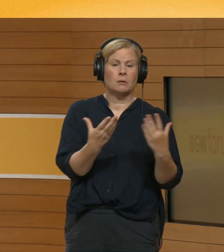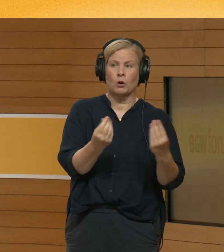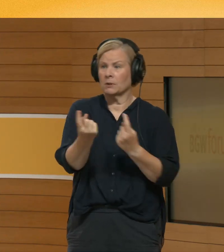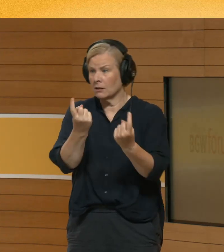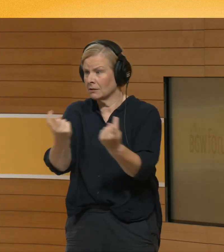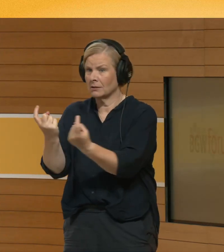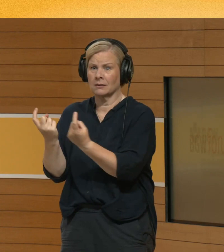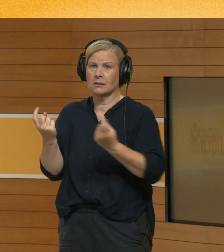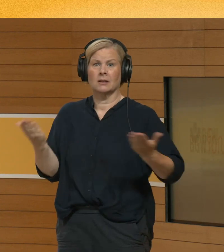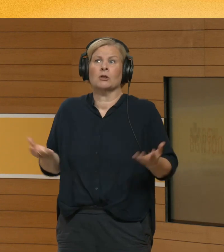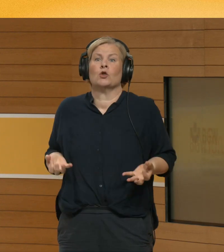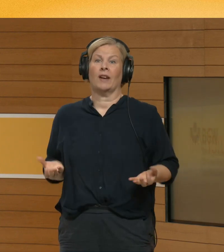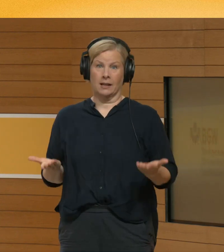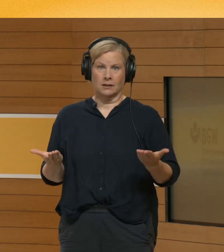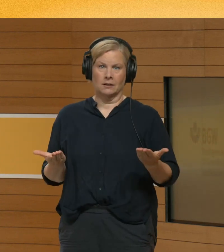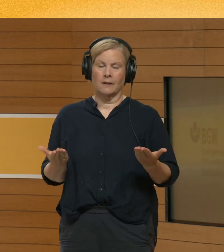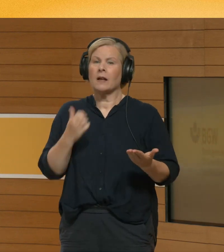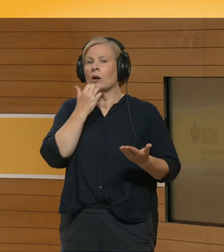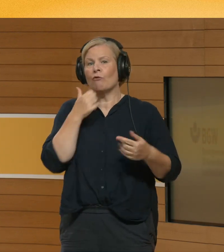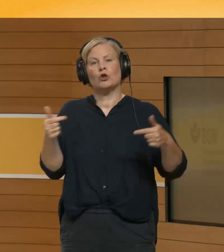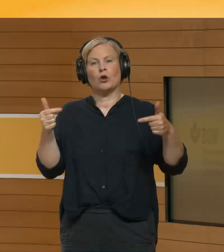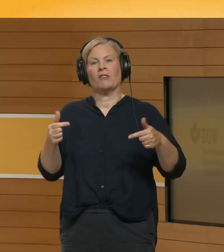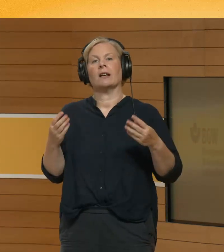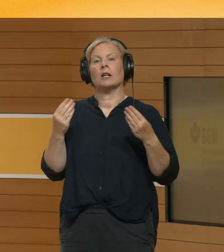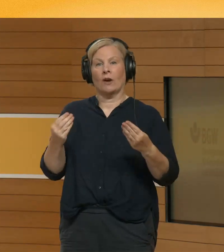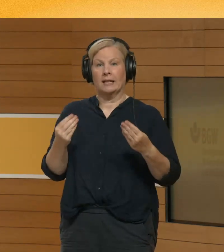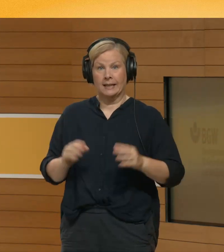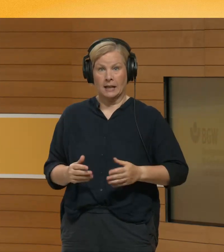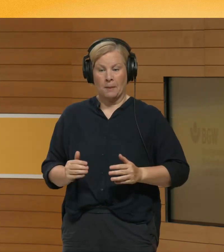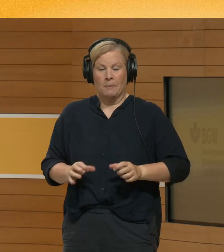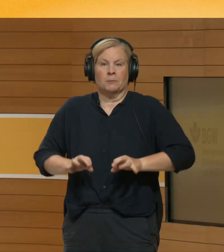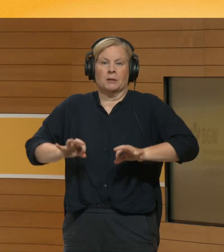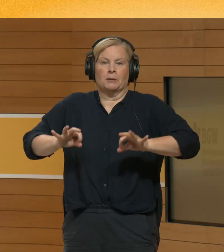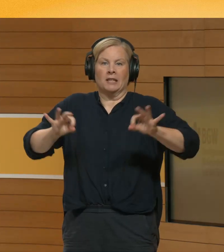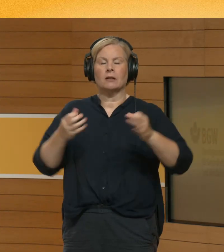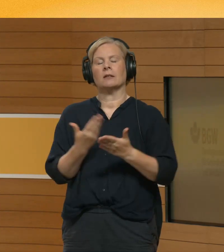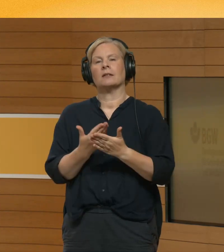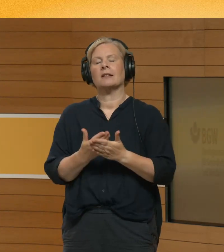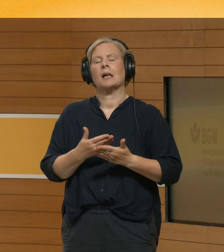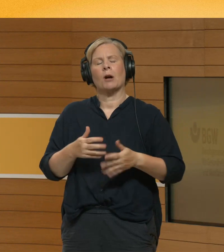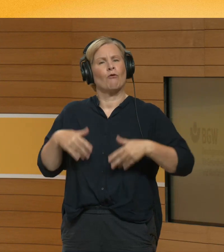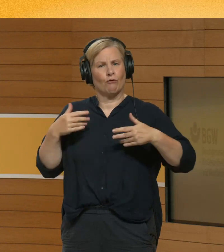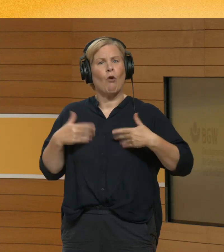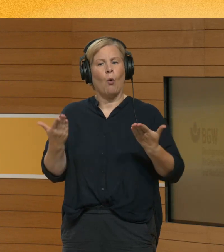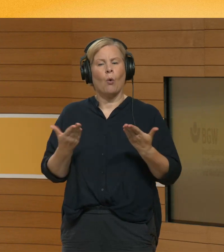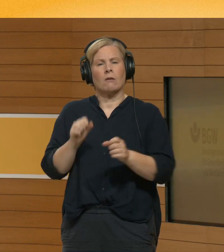very happy to get at the Magnet for Europe study. Yeah, it's interesting because the main